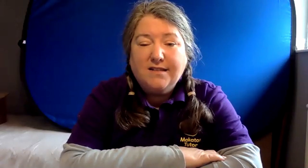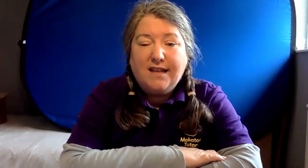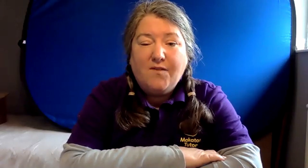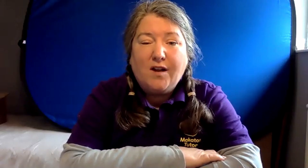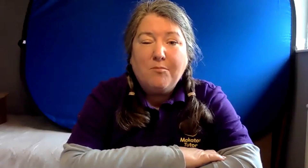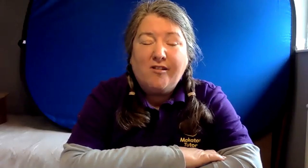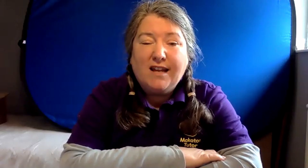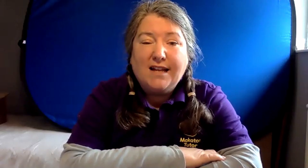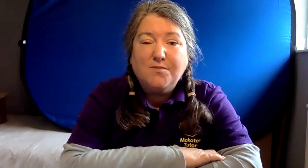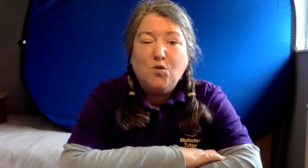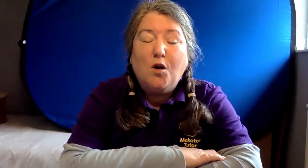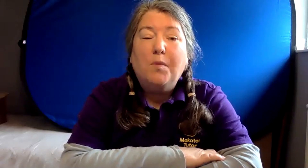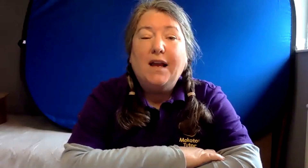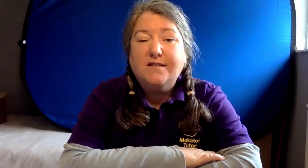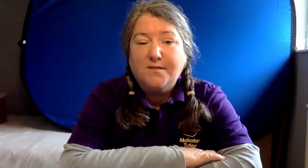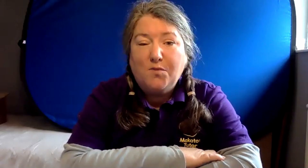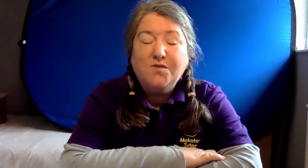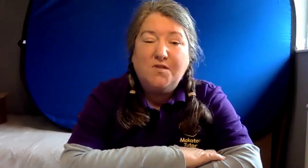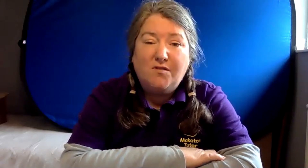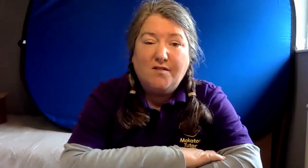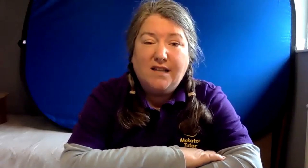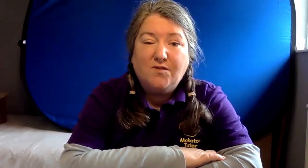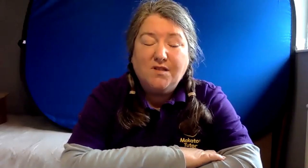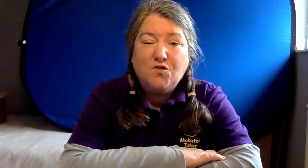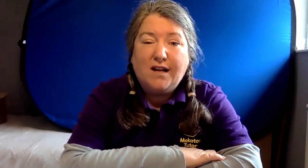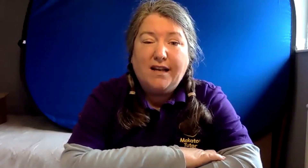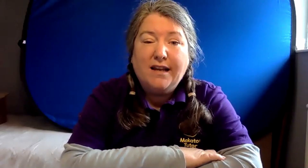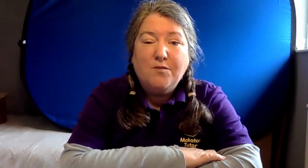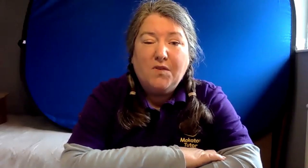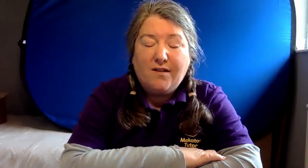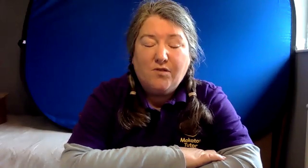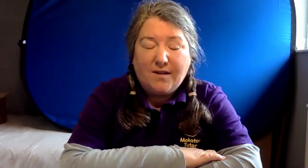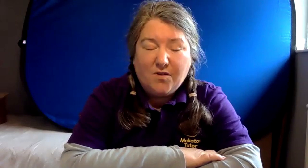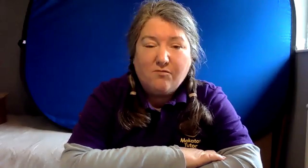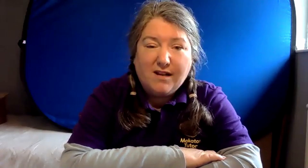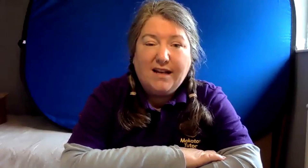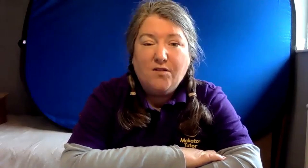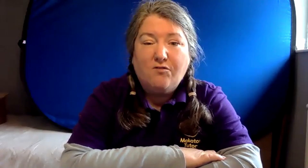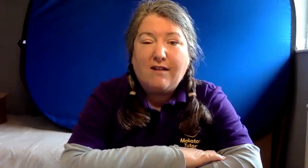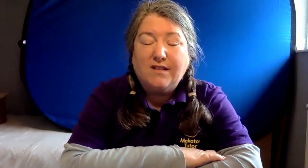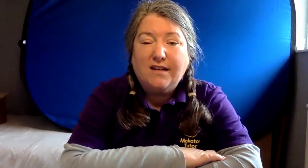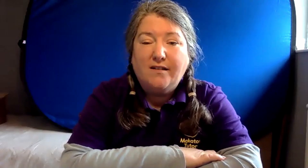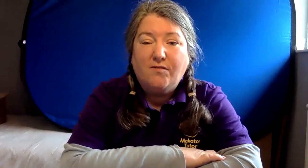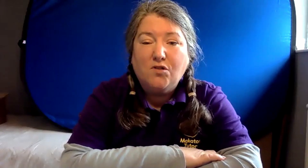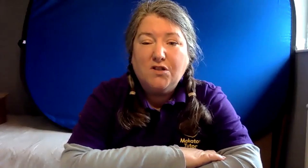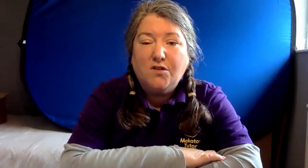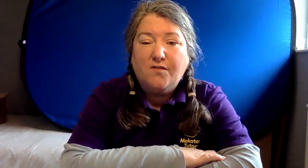the vocabulary gets more complex as it moves through those levels of training, but that will give you a really good grounding of what you can find